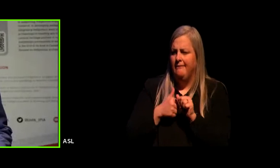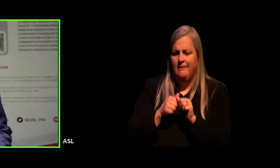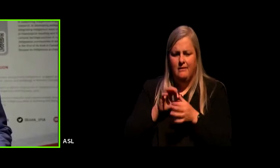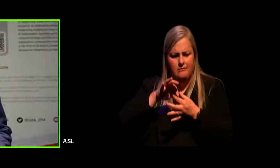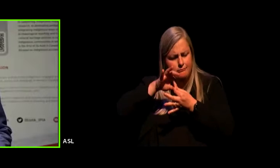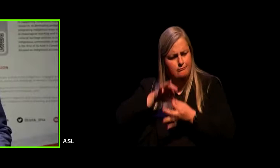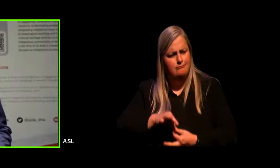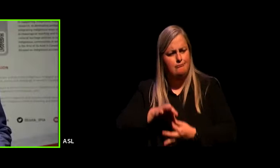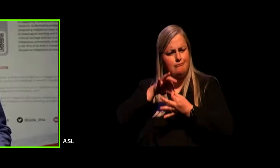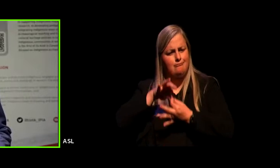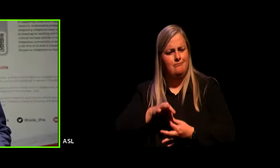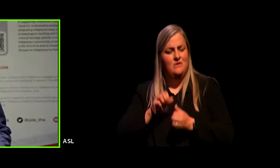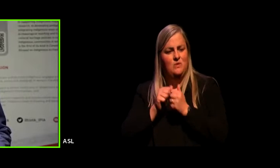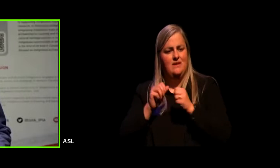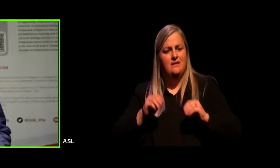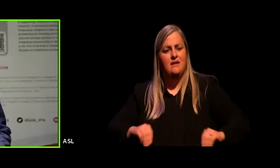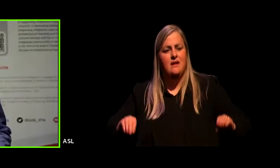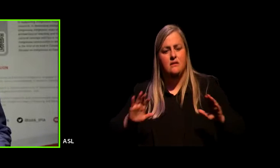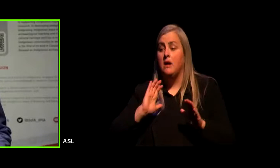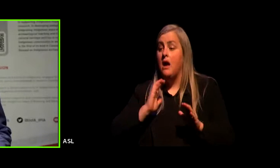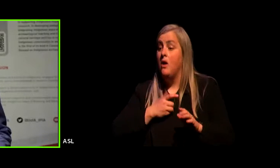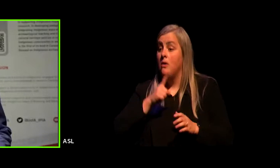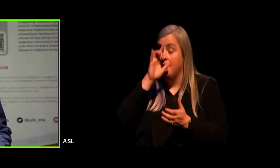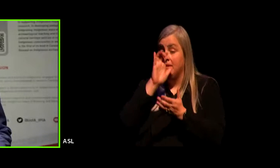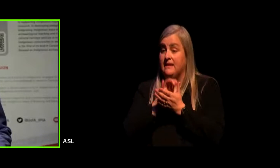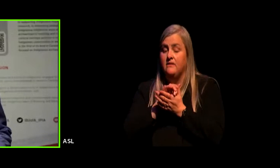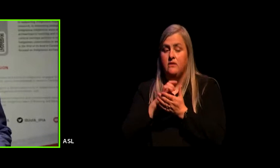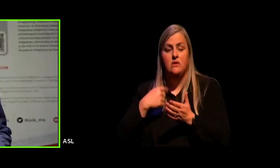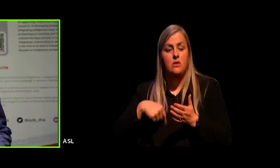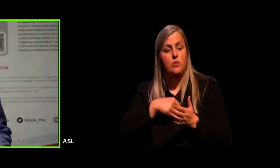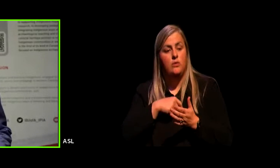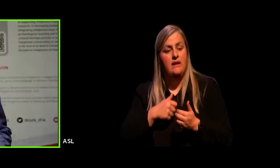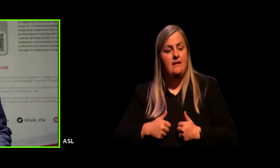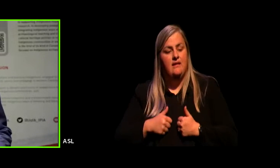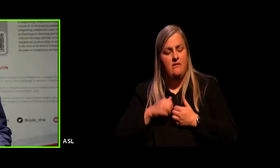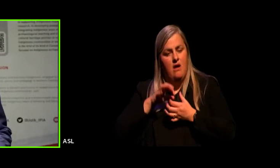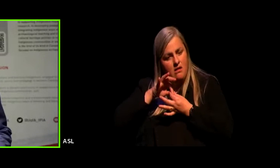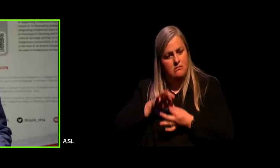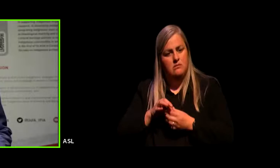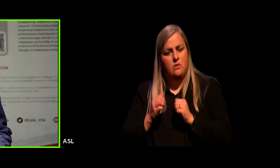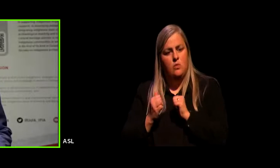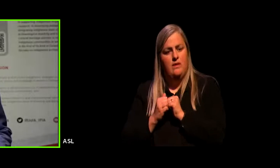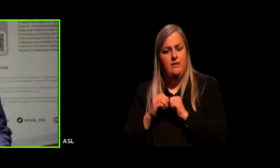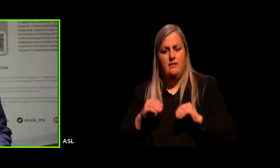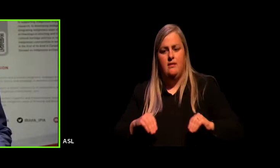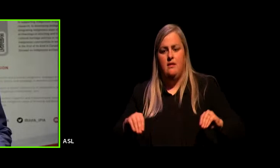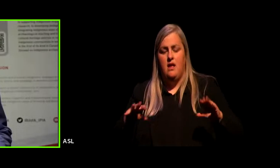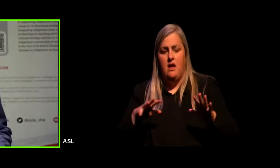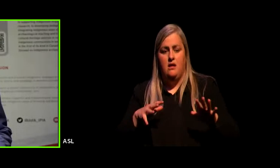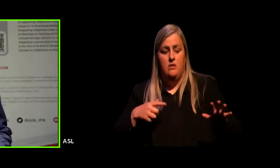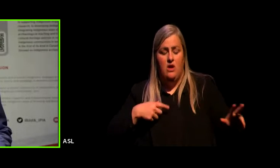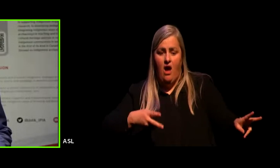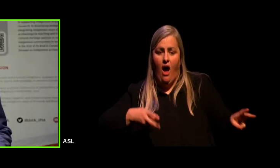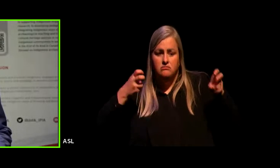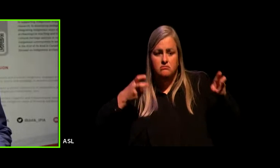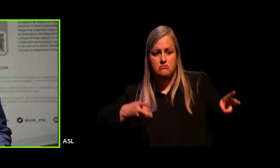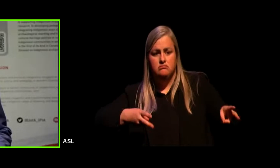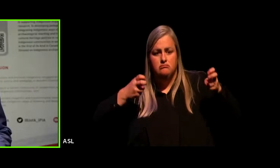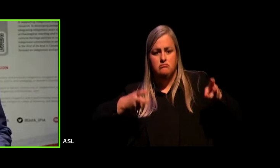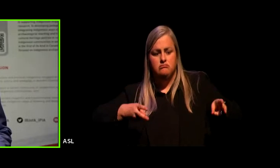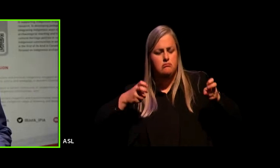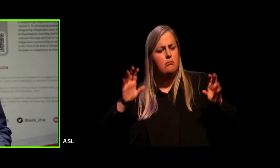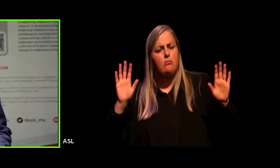land. Our belief is we live with the land. We don't live off the land, because the